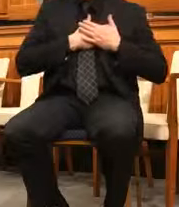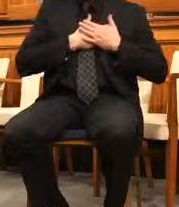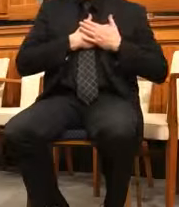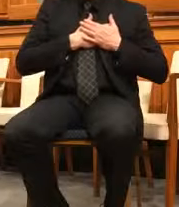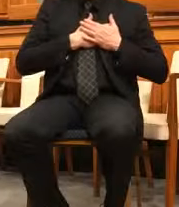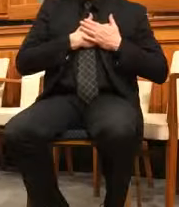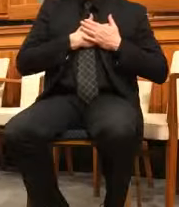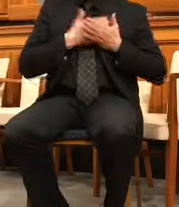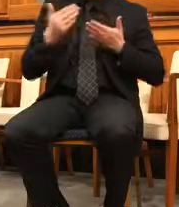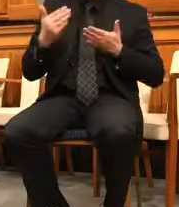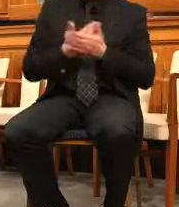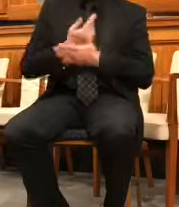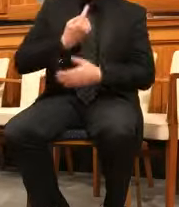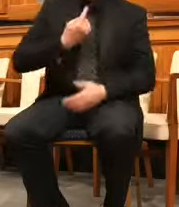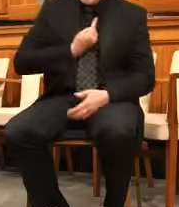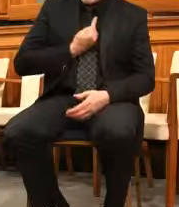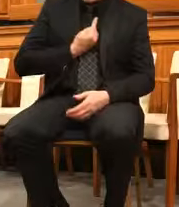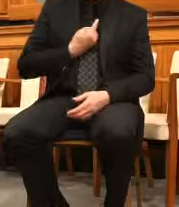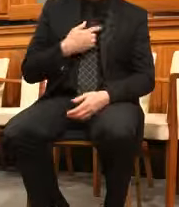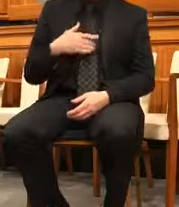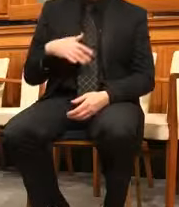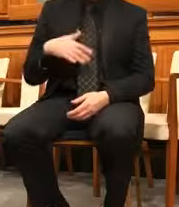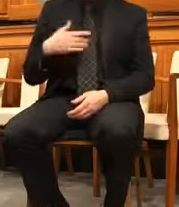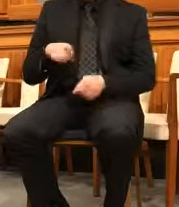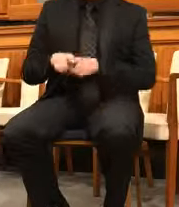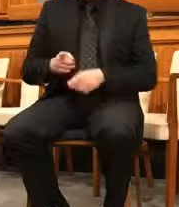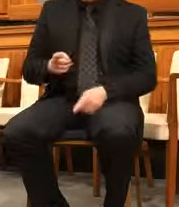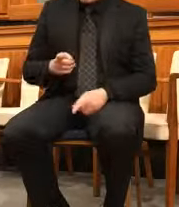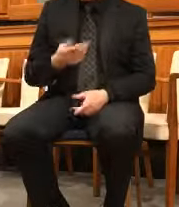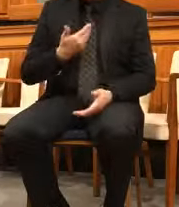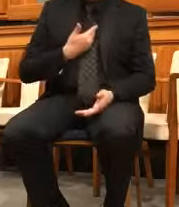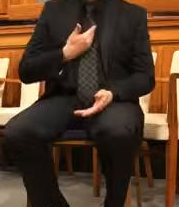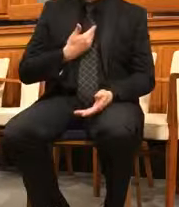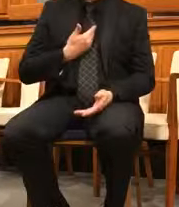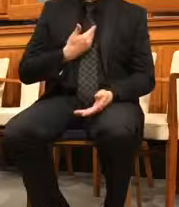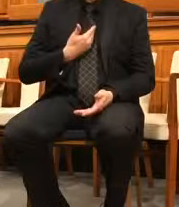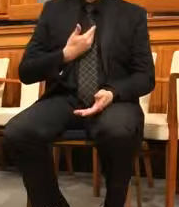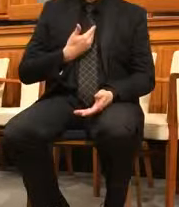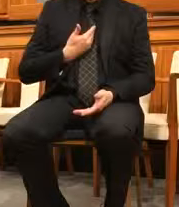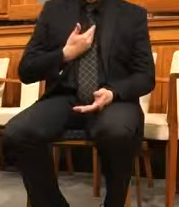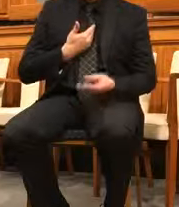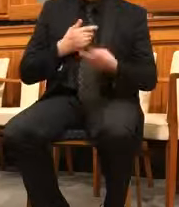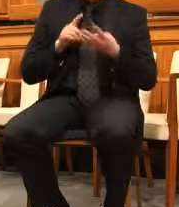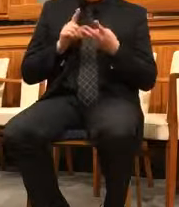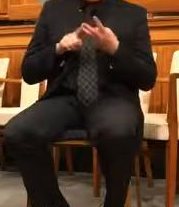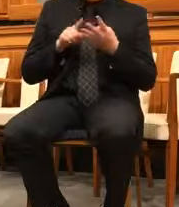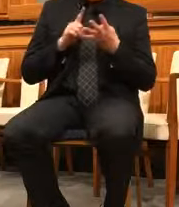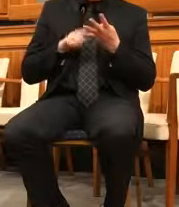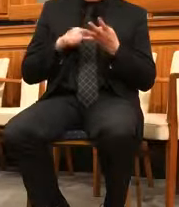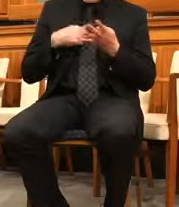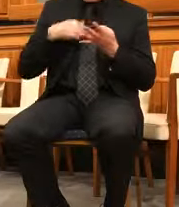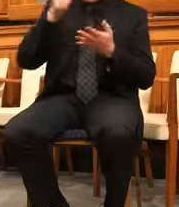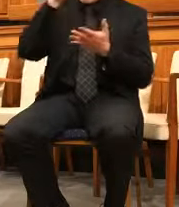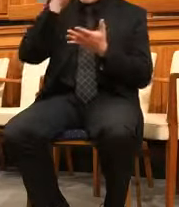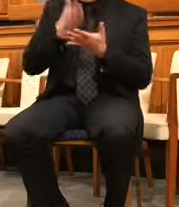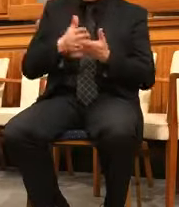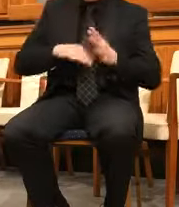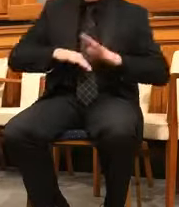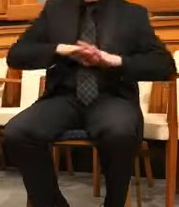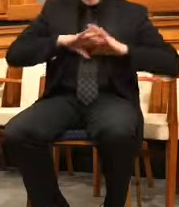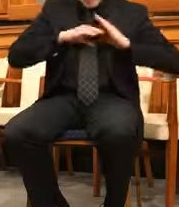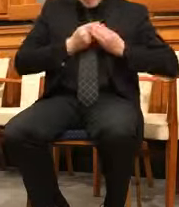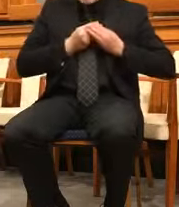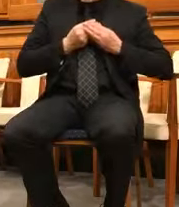wretched world like me. I believe in him with all my heart, you say. He is the only way